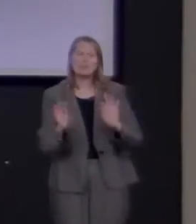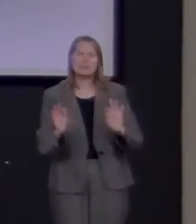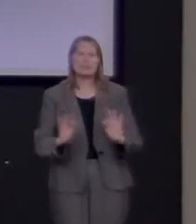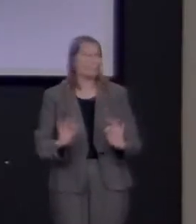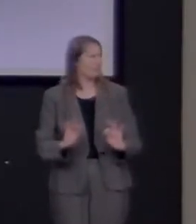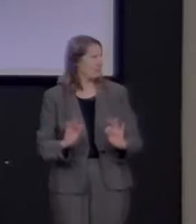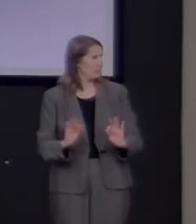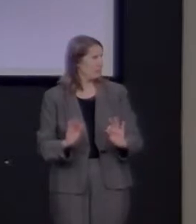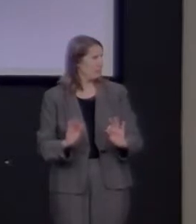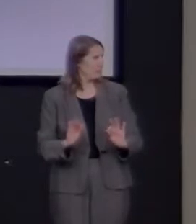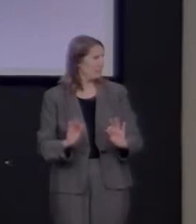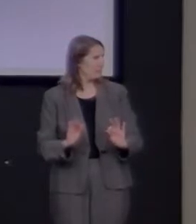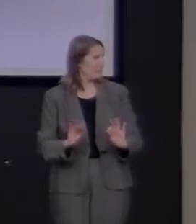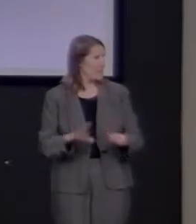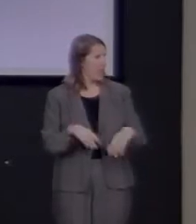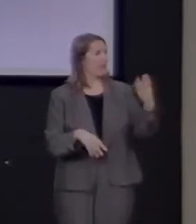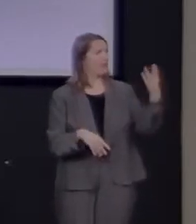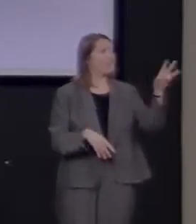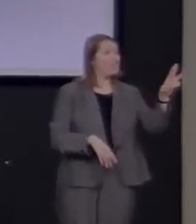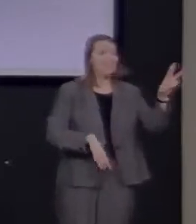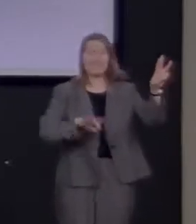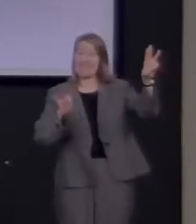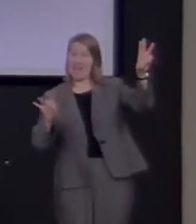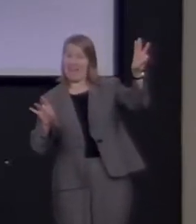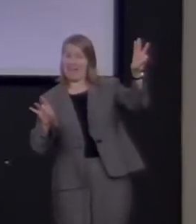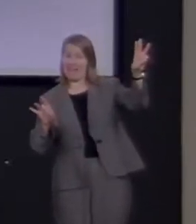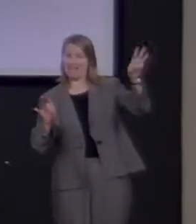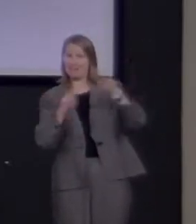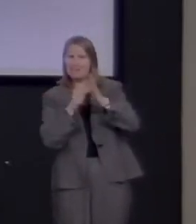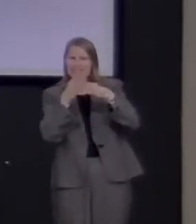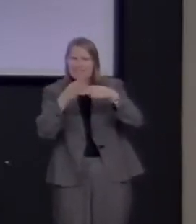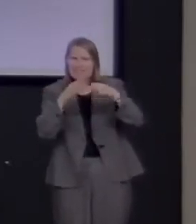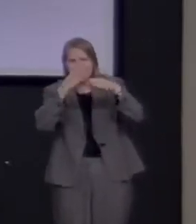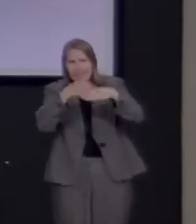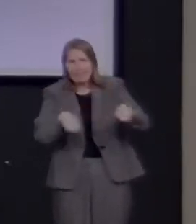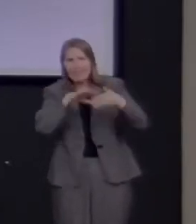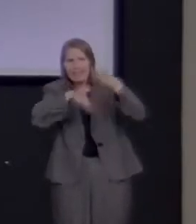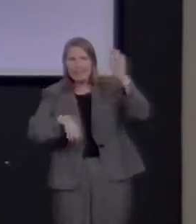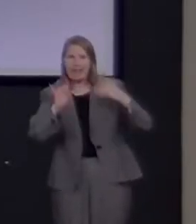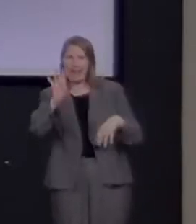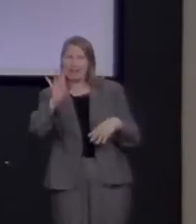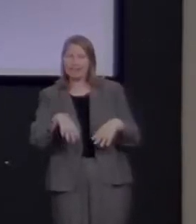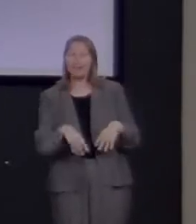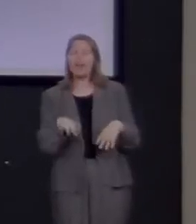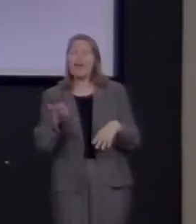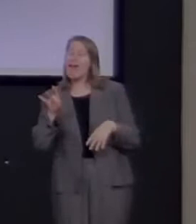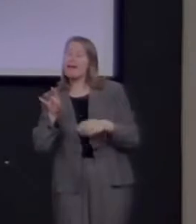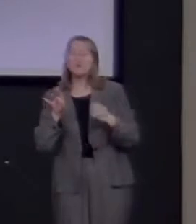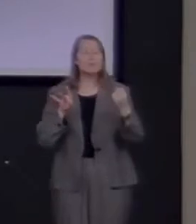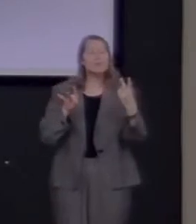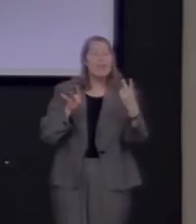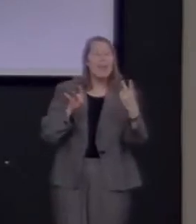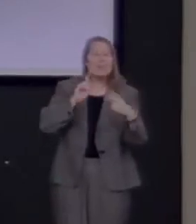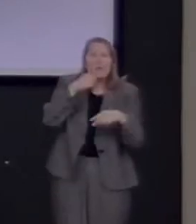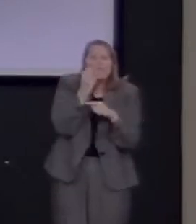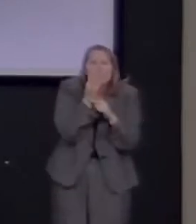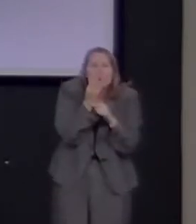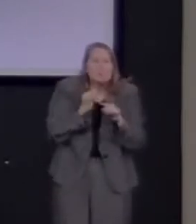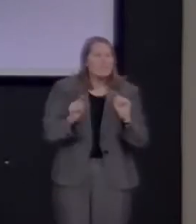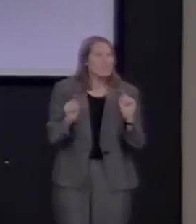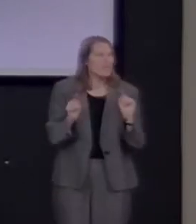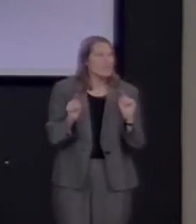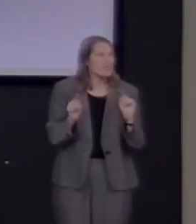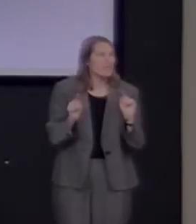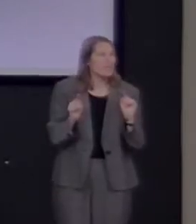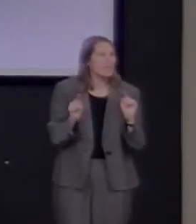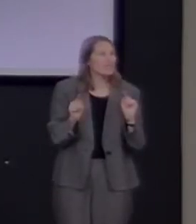So 8 versus 16, the numerical distance is 8, and 8 versus 12, the numerical distance is 4. One can